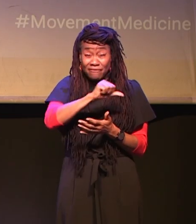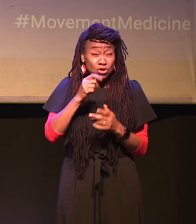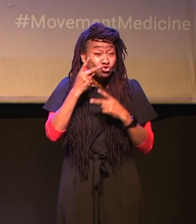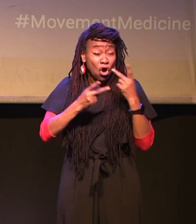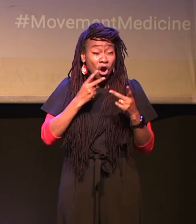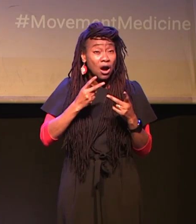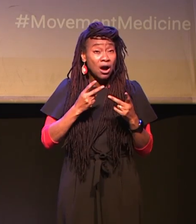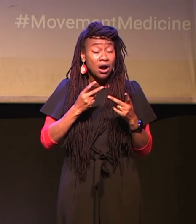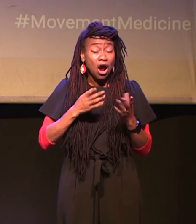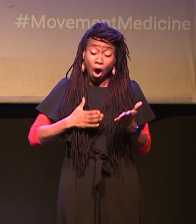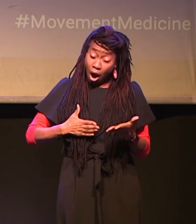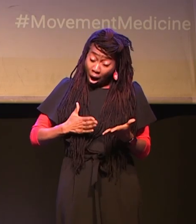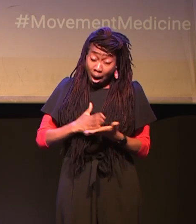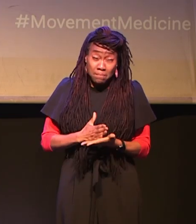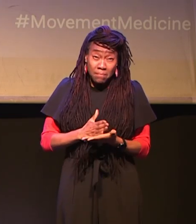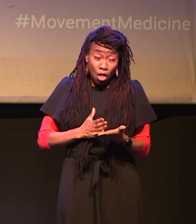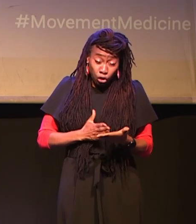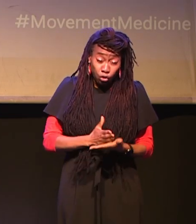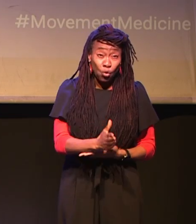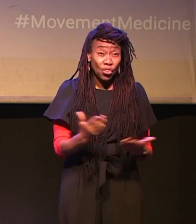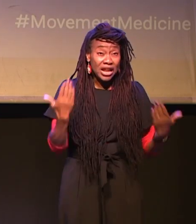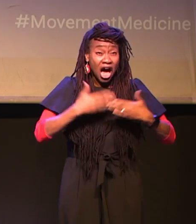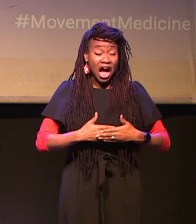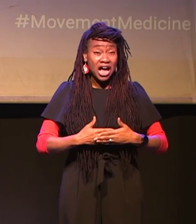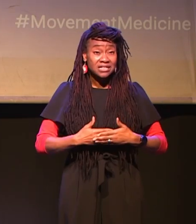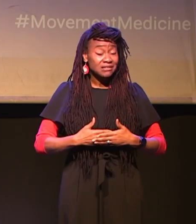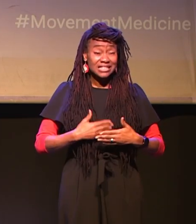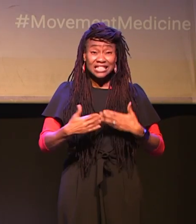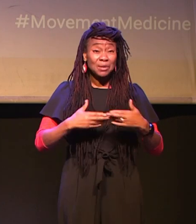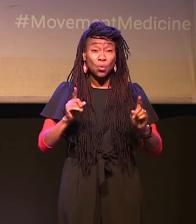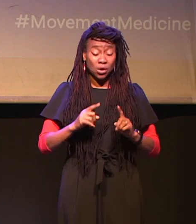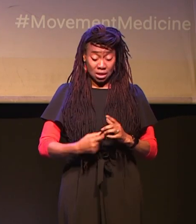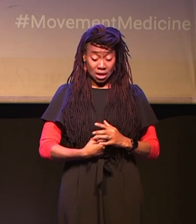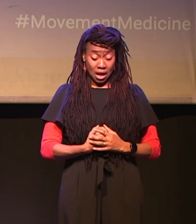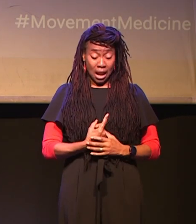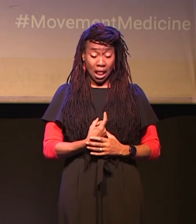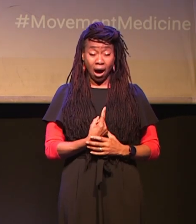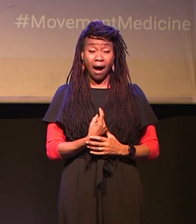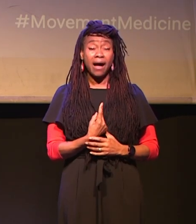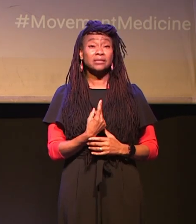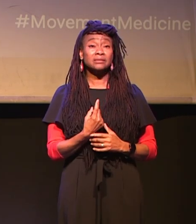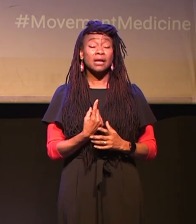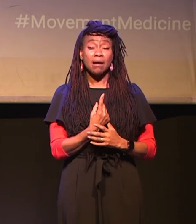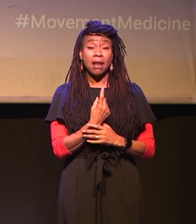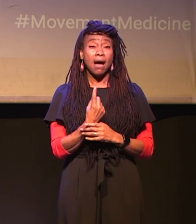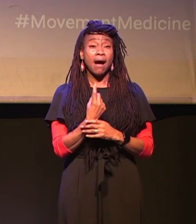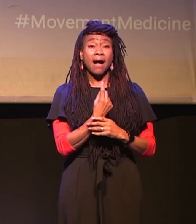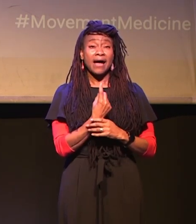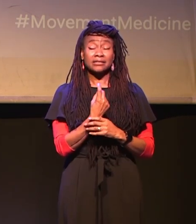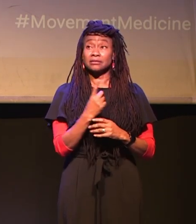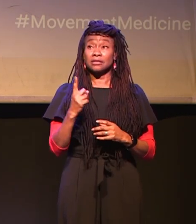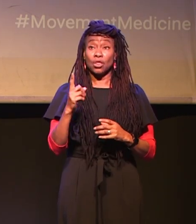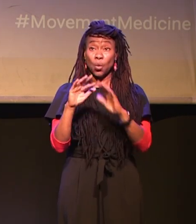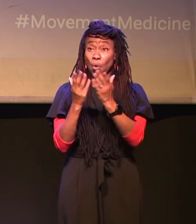All through the night, no matter what, that is going to shine in me. There is something in me that this world can't touch. If this world can't